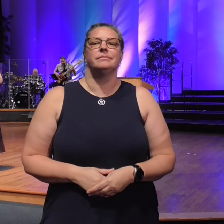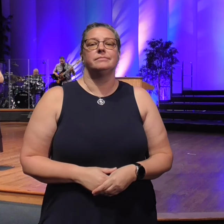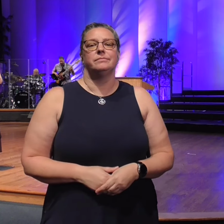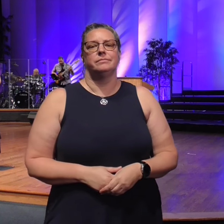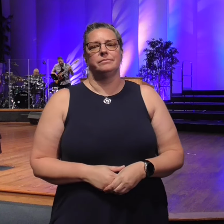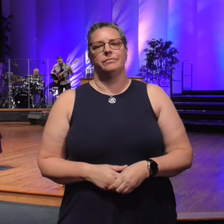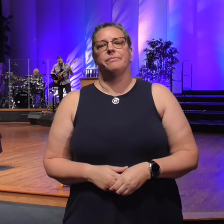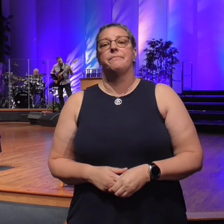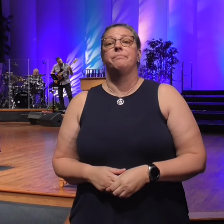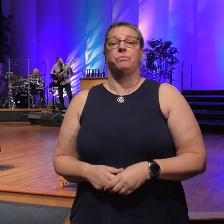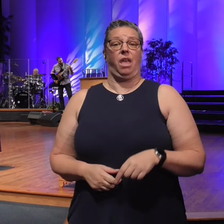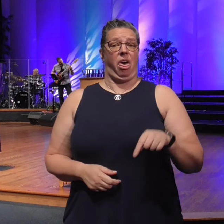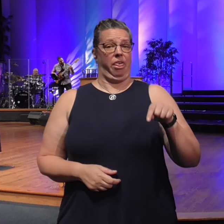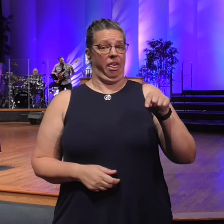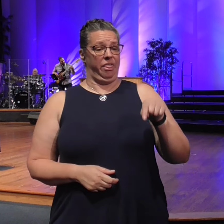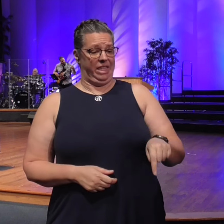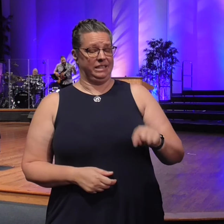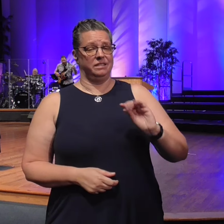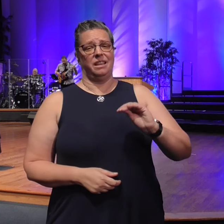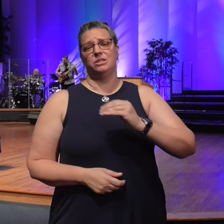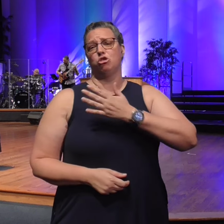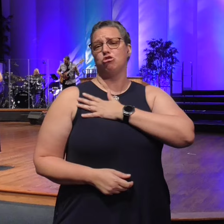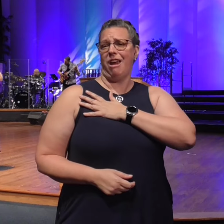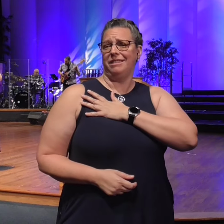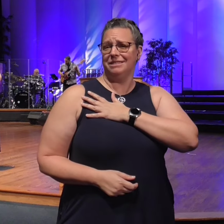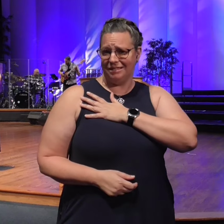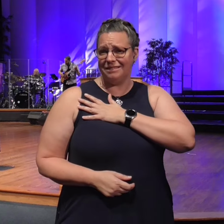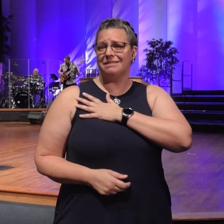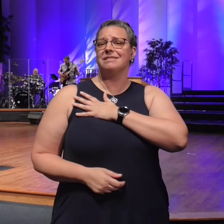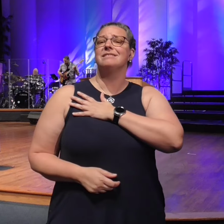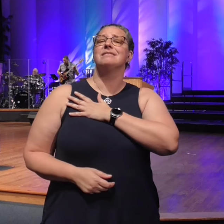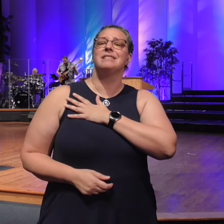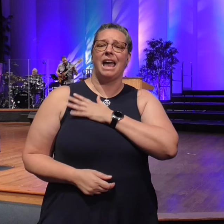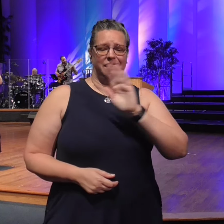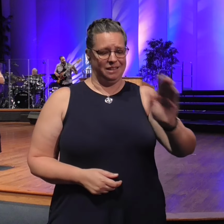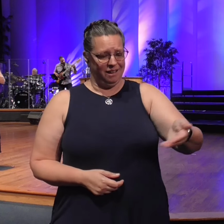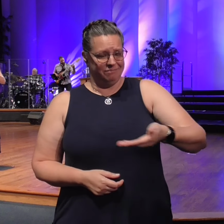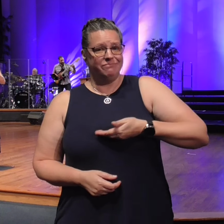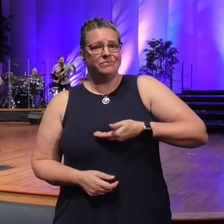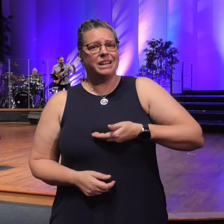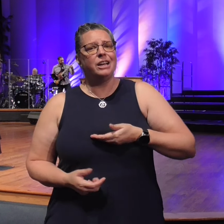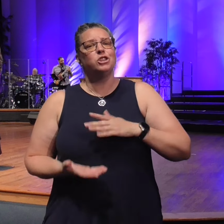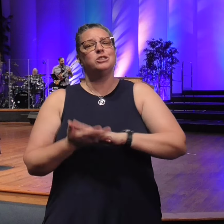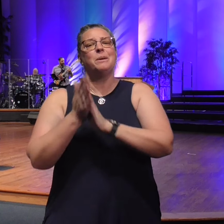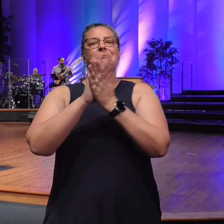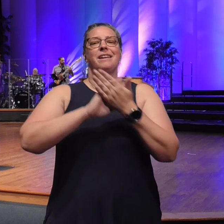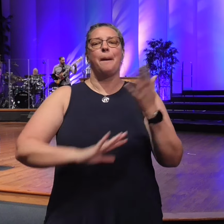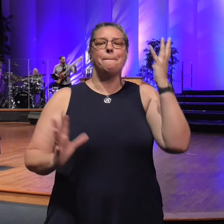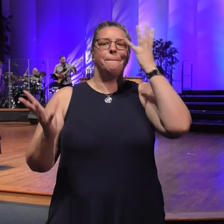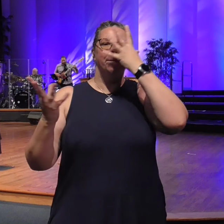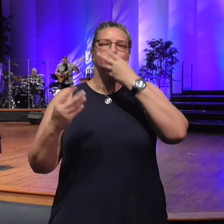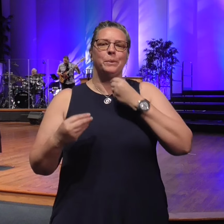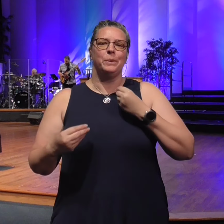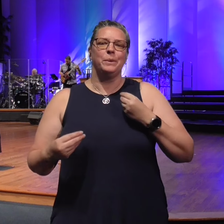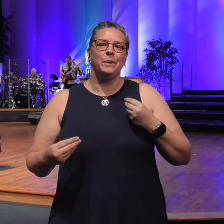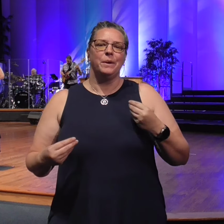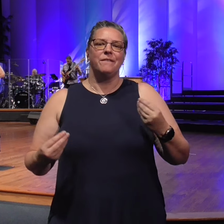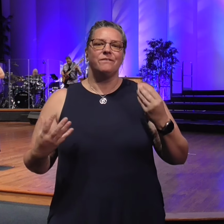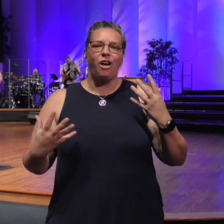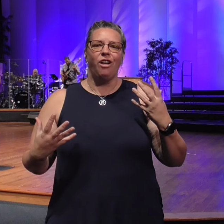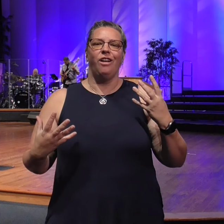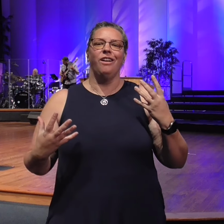And this is grace, an invitation to be beautiful.